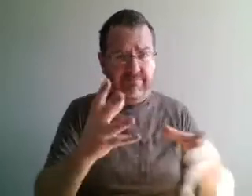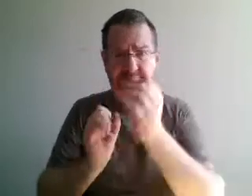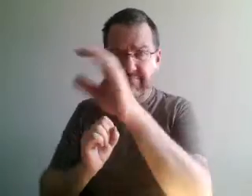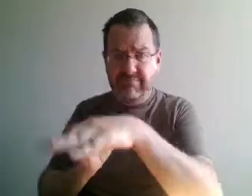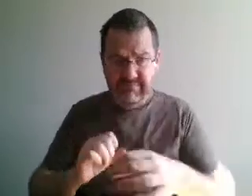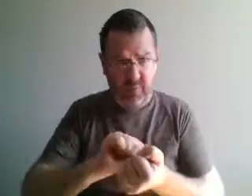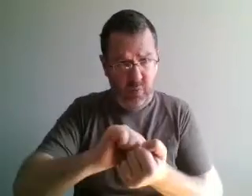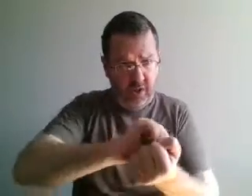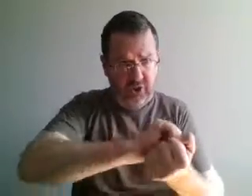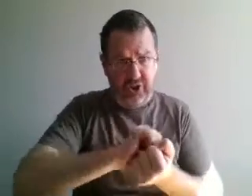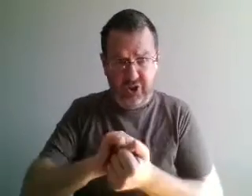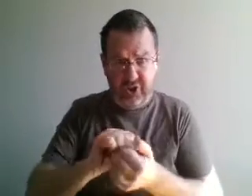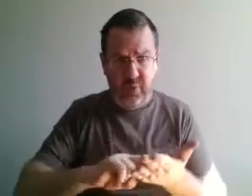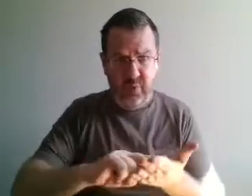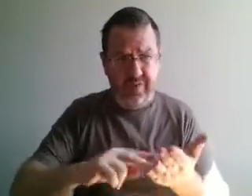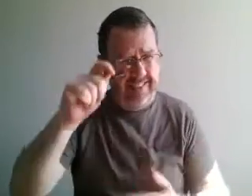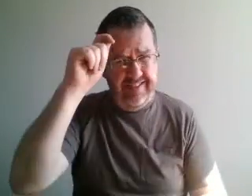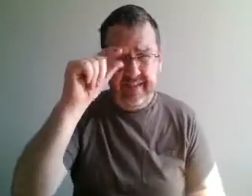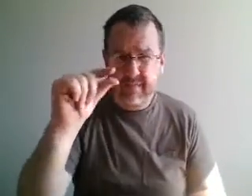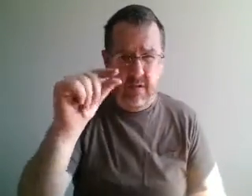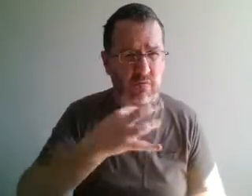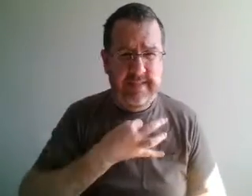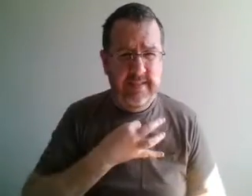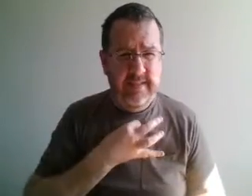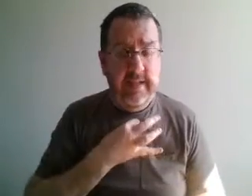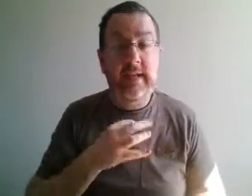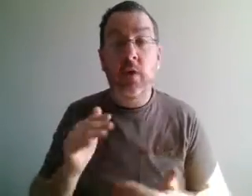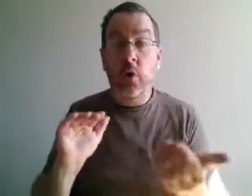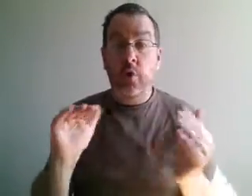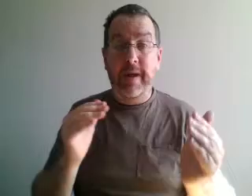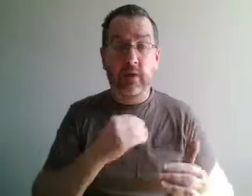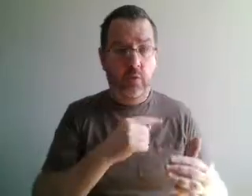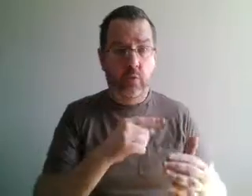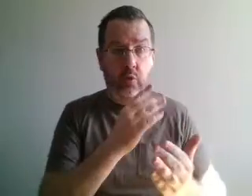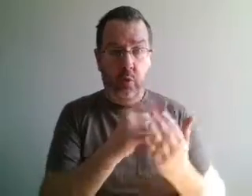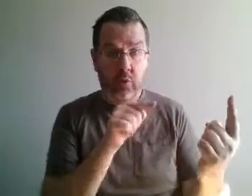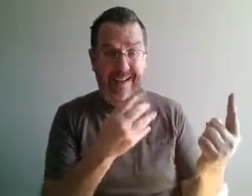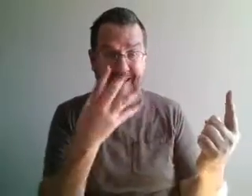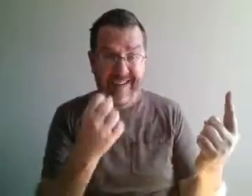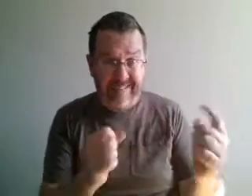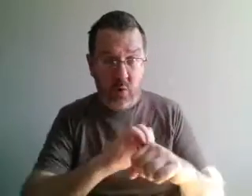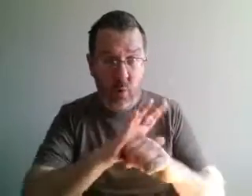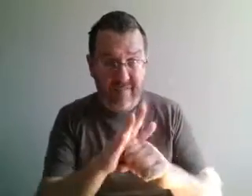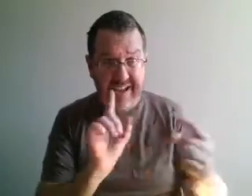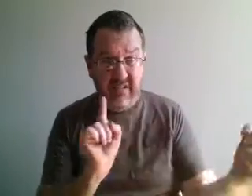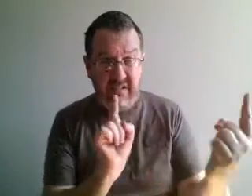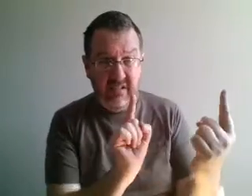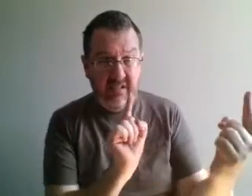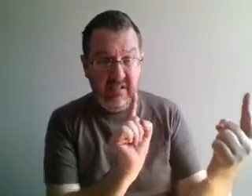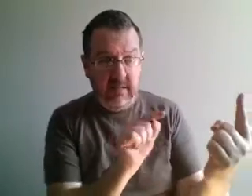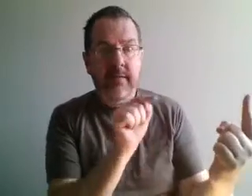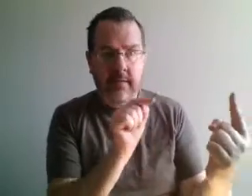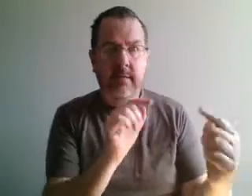with the risks of being in contact with someone that's infectious. So that's a far more important message to get